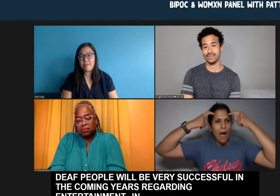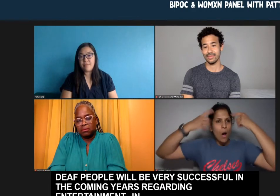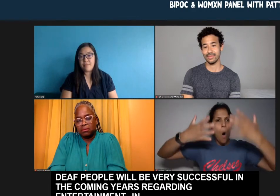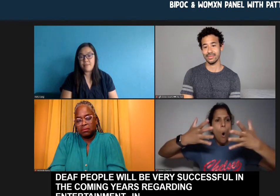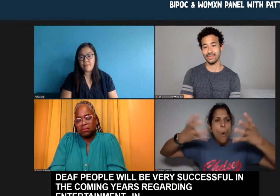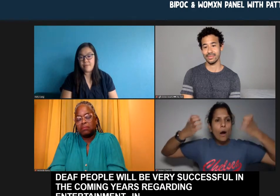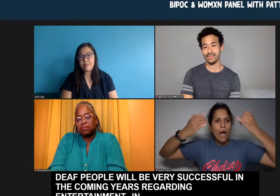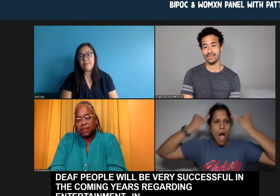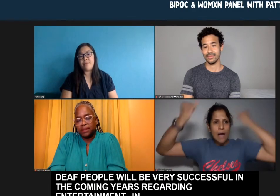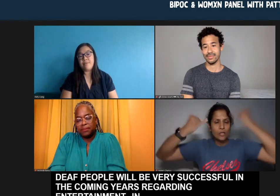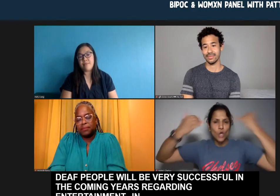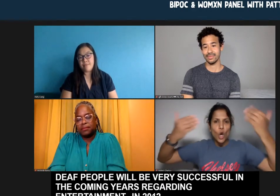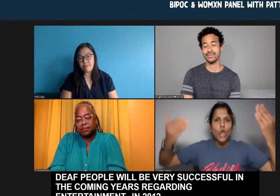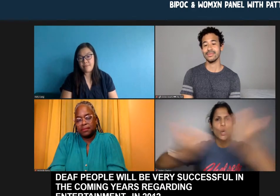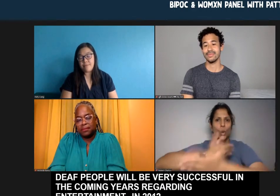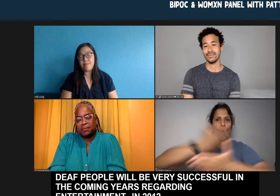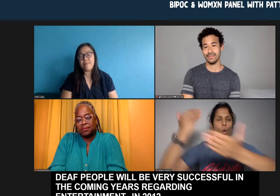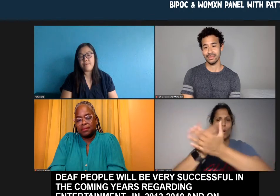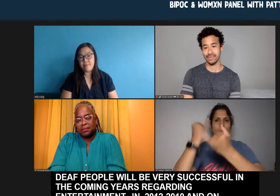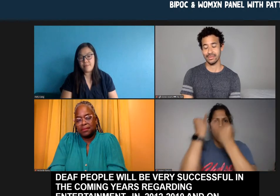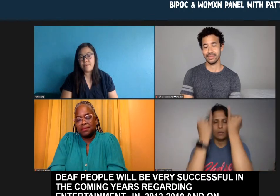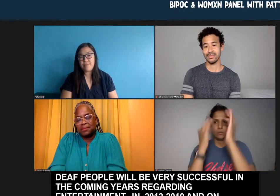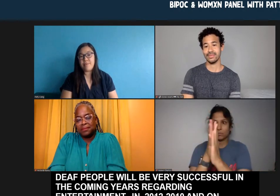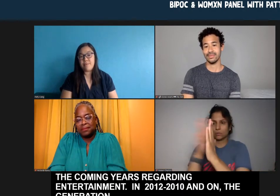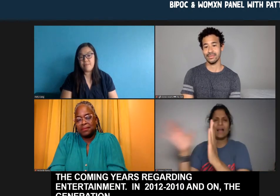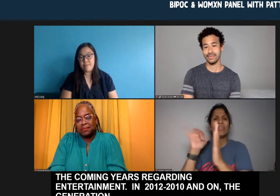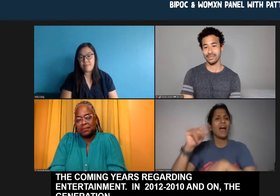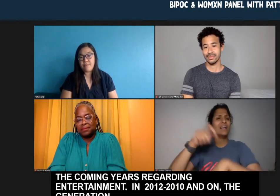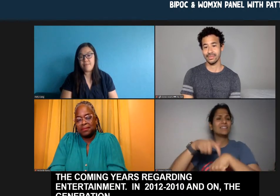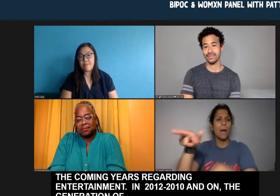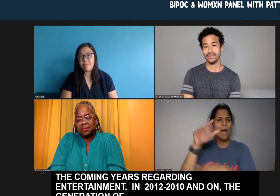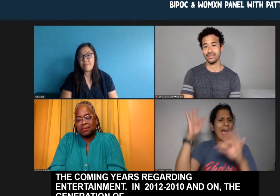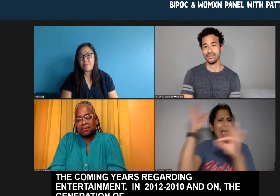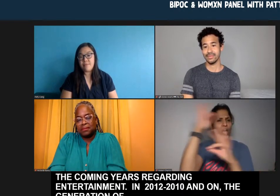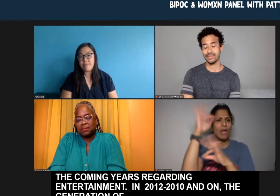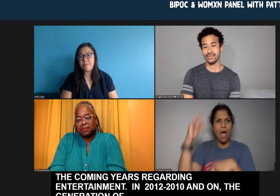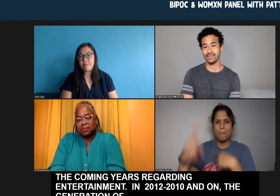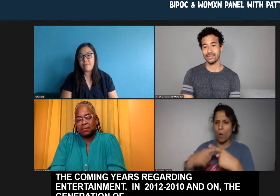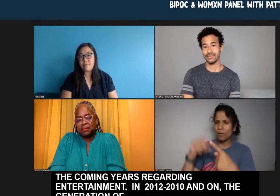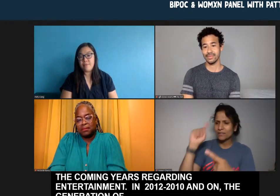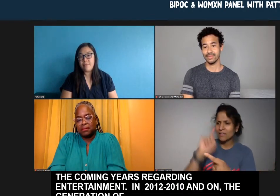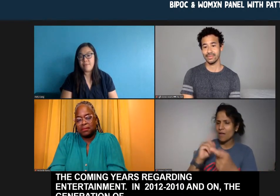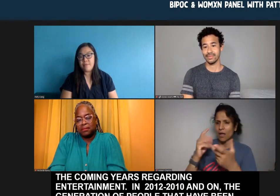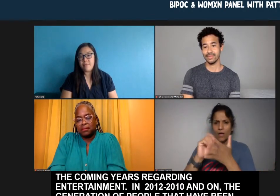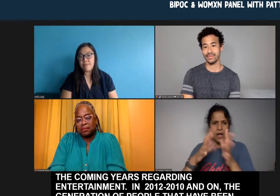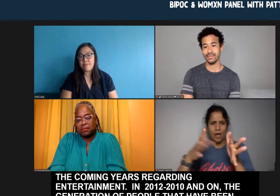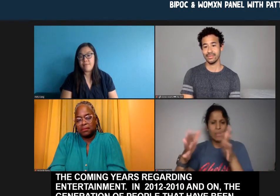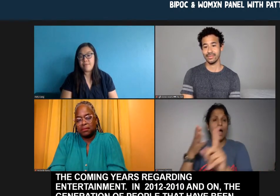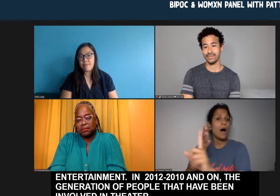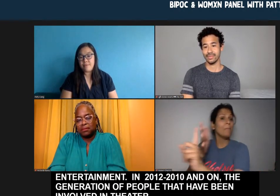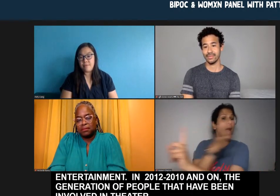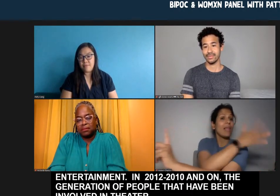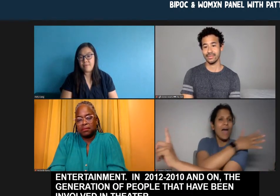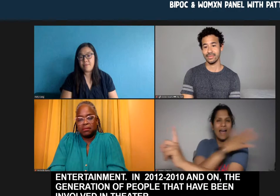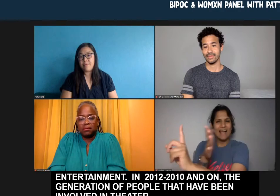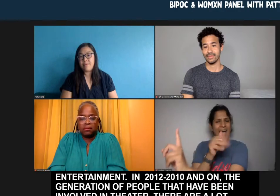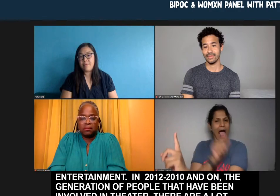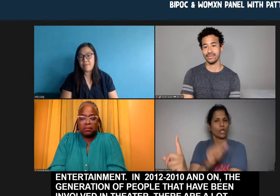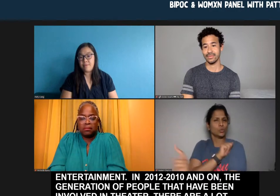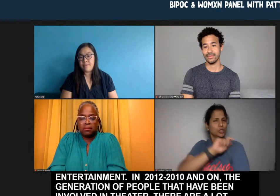generation of people who have been involved in theater, there's a lot of new ideas coming after 2010.